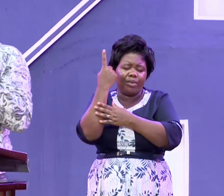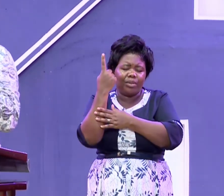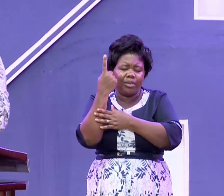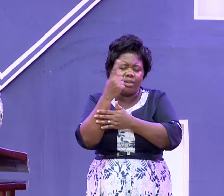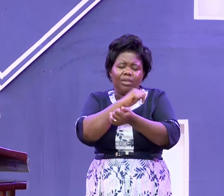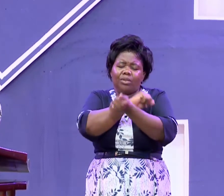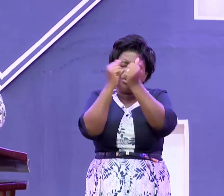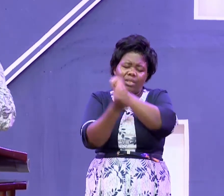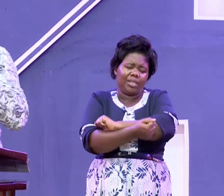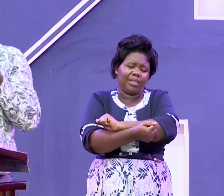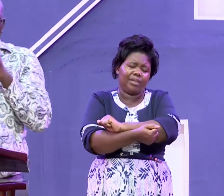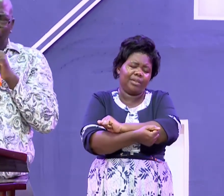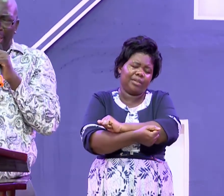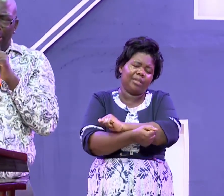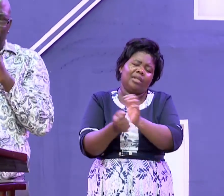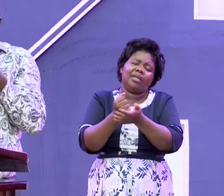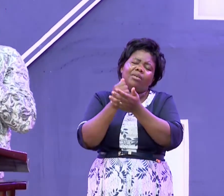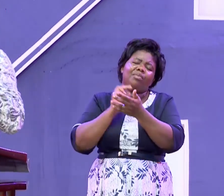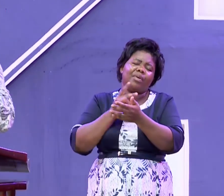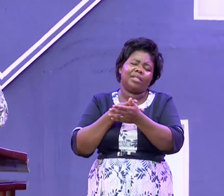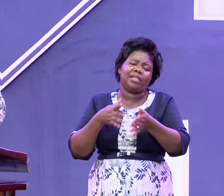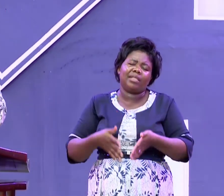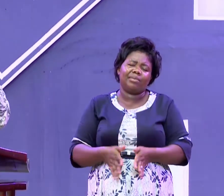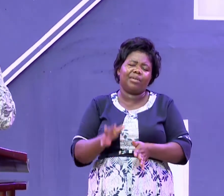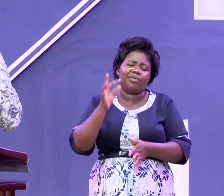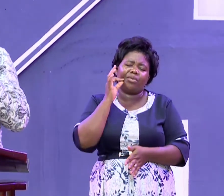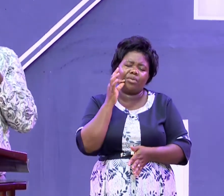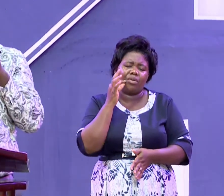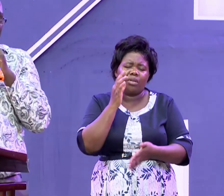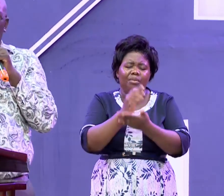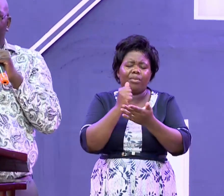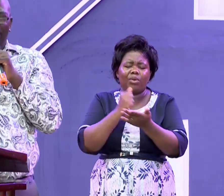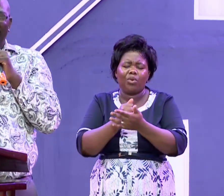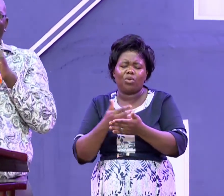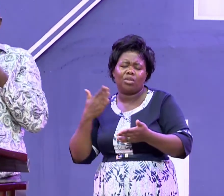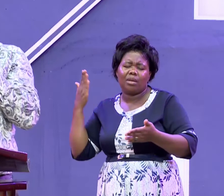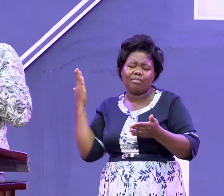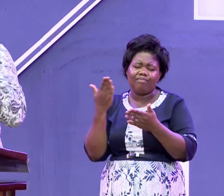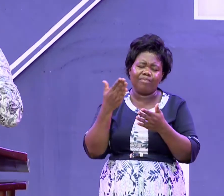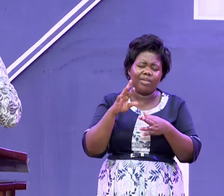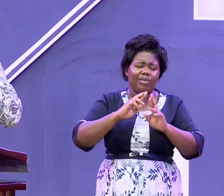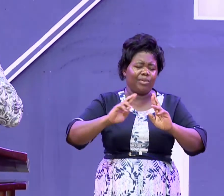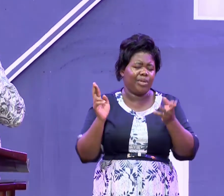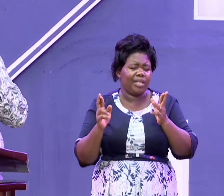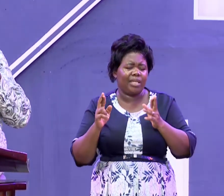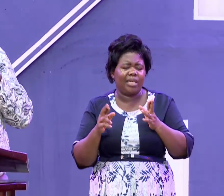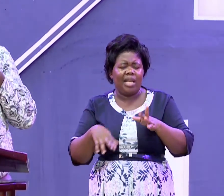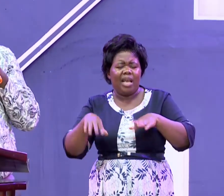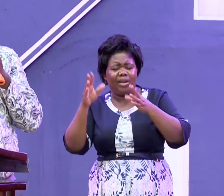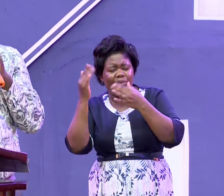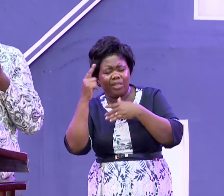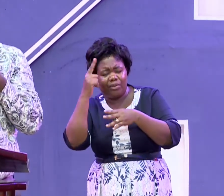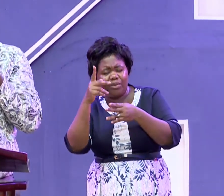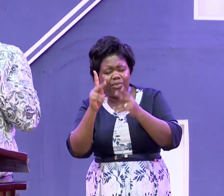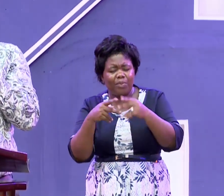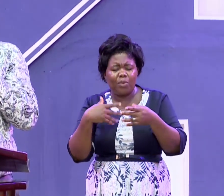chance to change. Help us to bear the fruit. Because the axe is at the root,